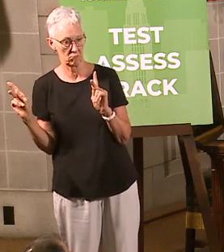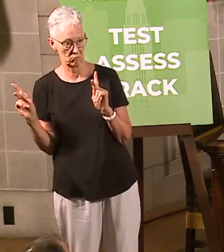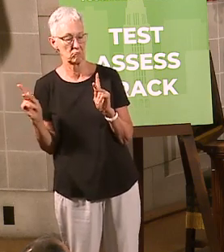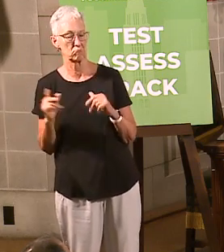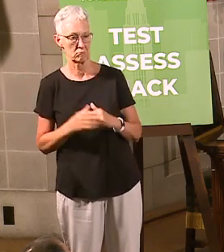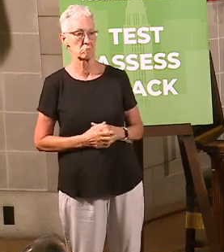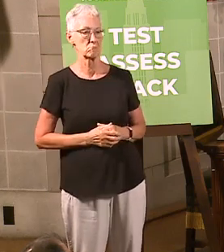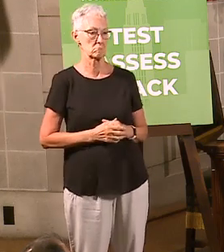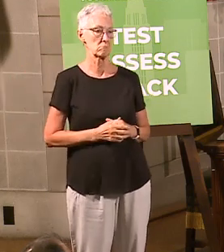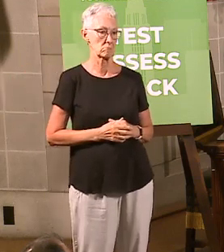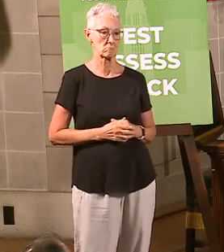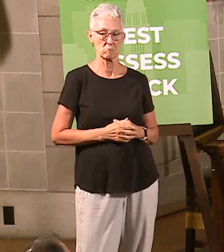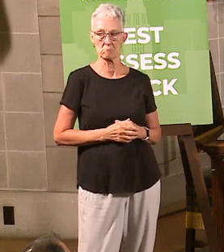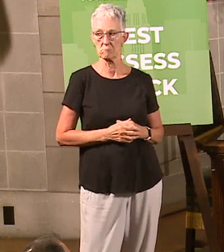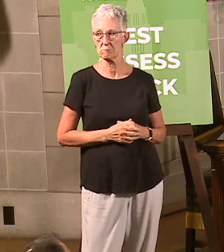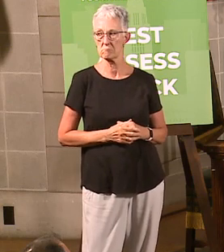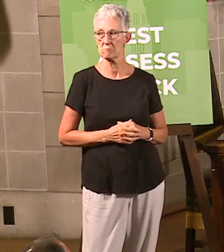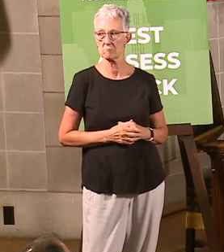and 100%.